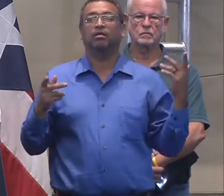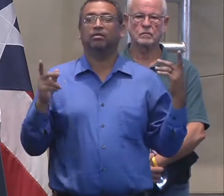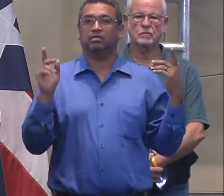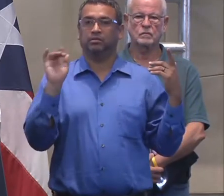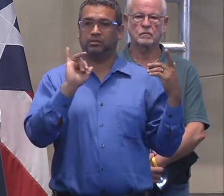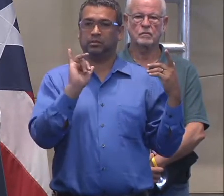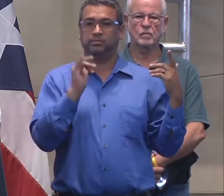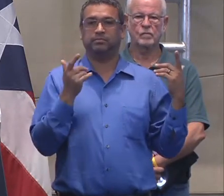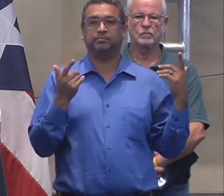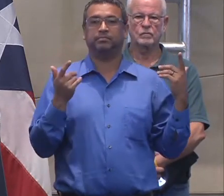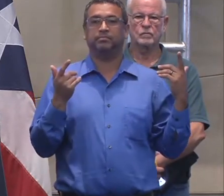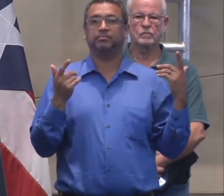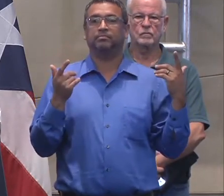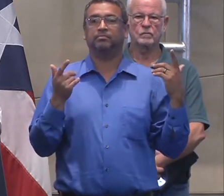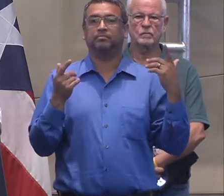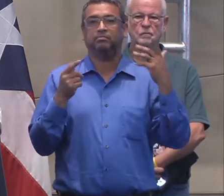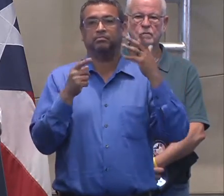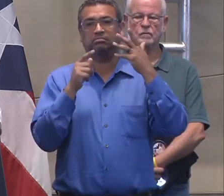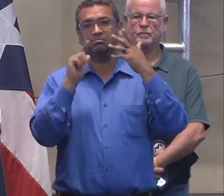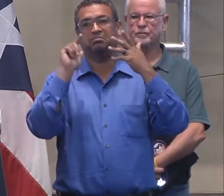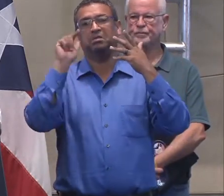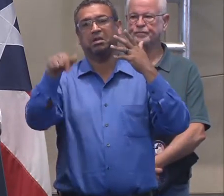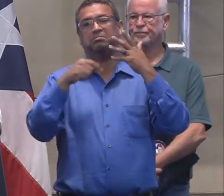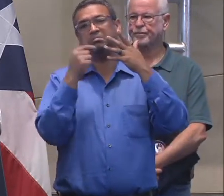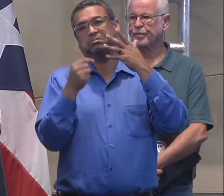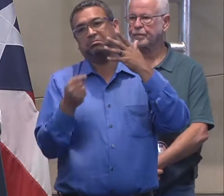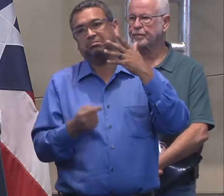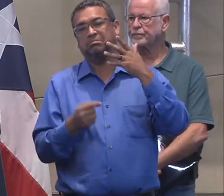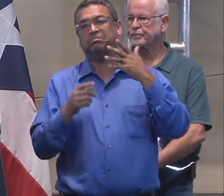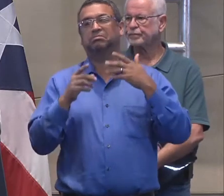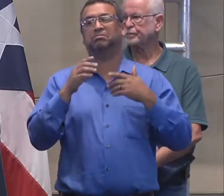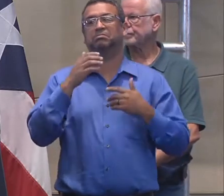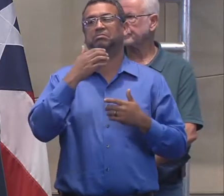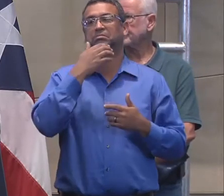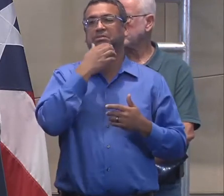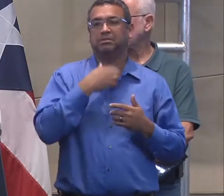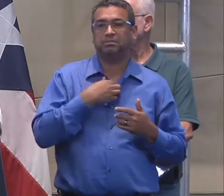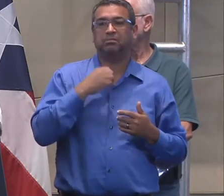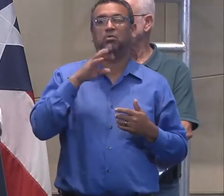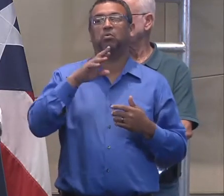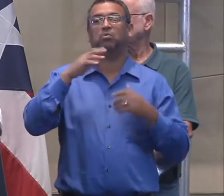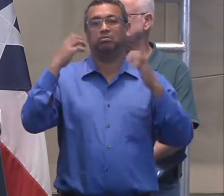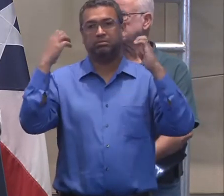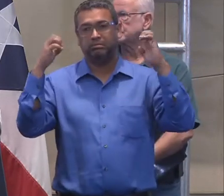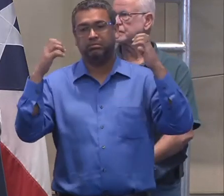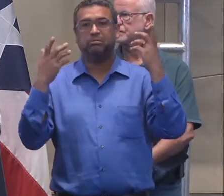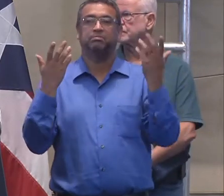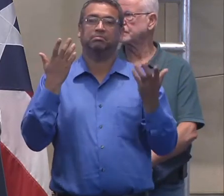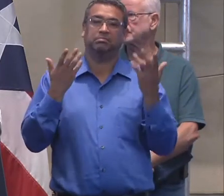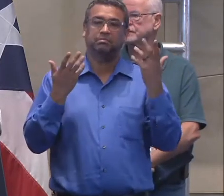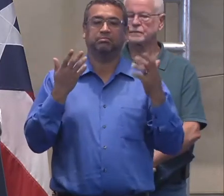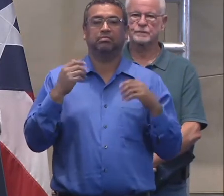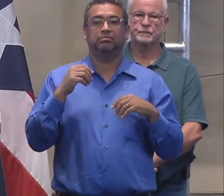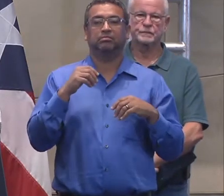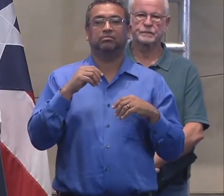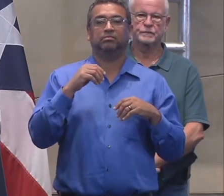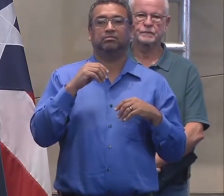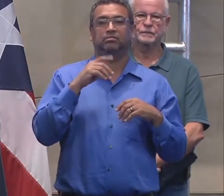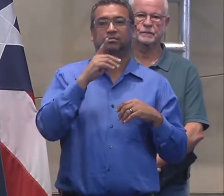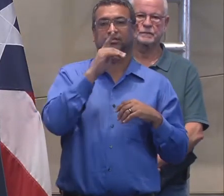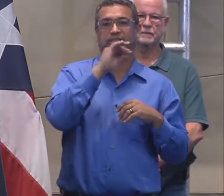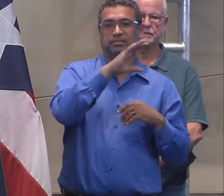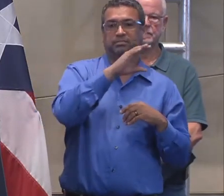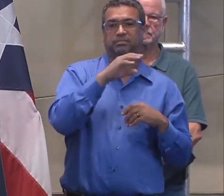at some other point, maybe in December or in January, start looking at a broader, more effective